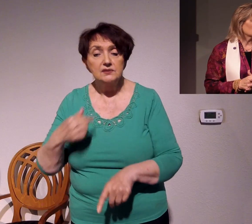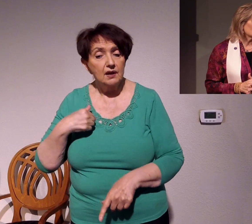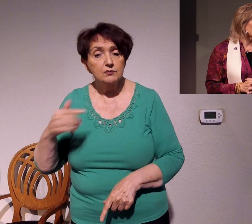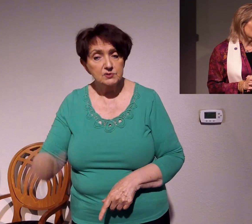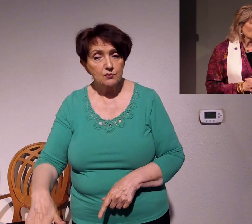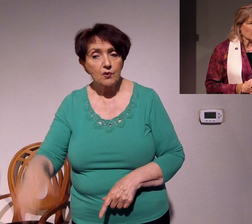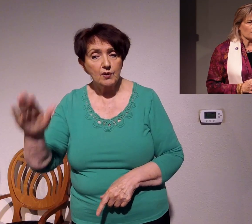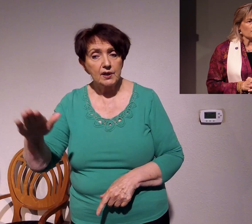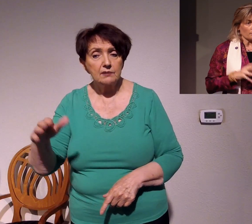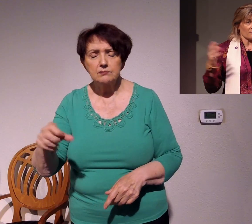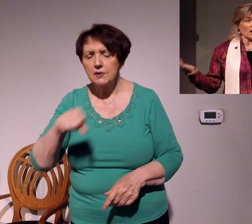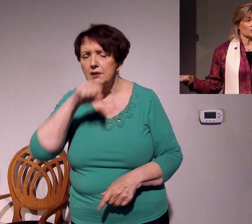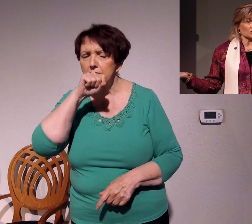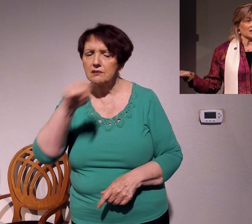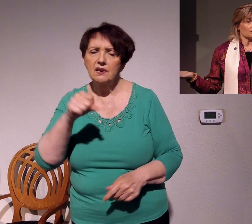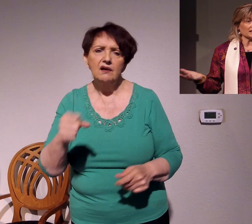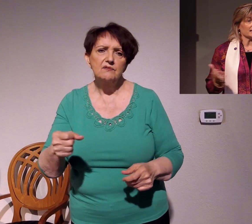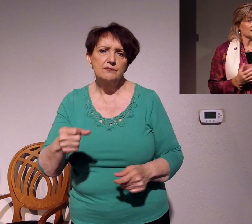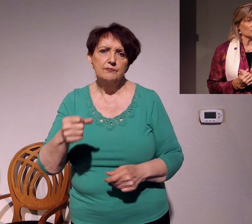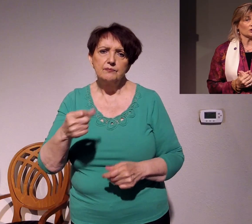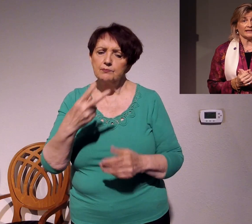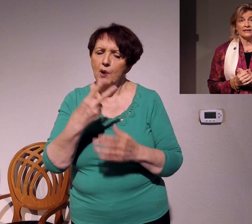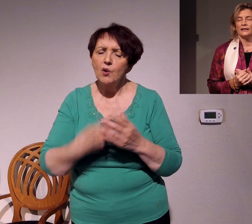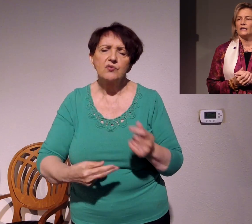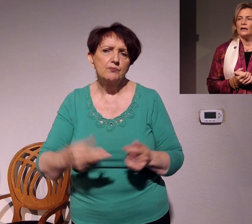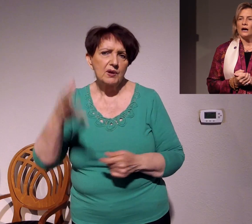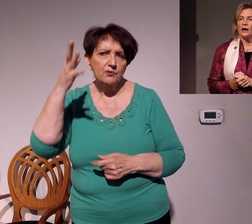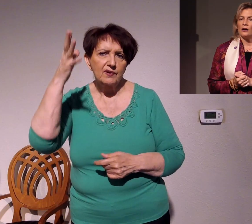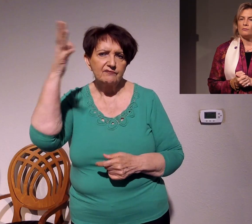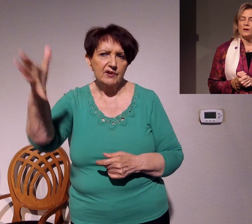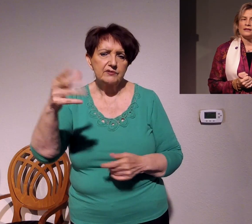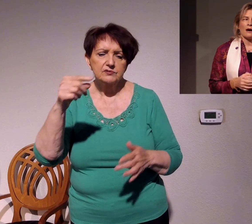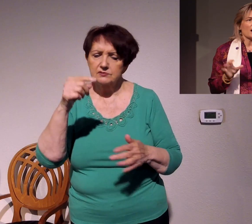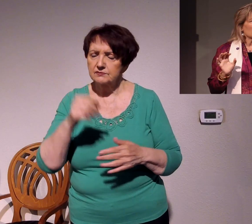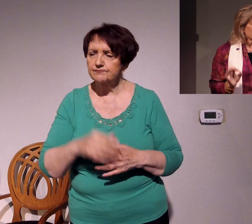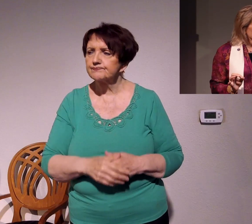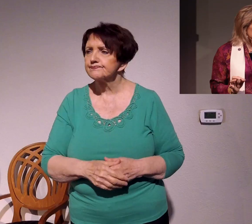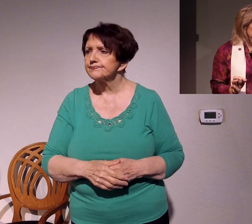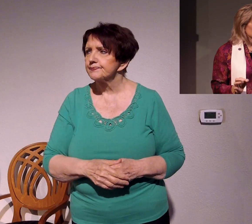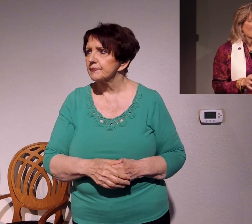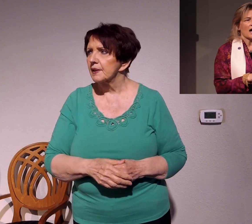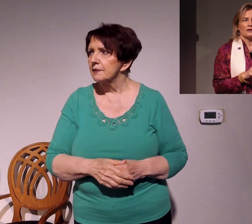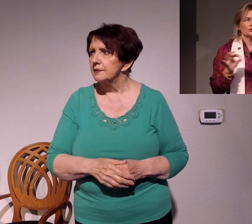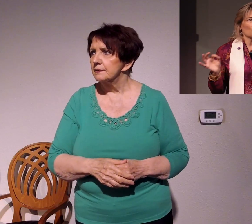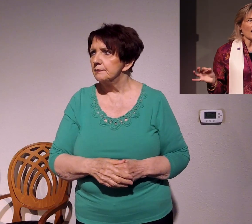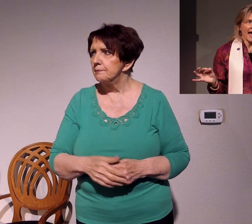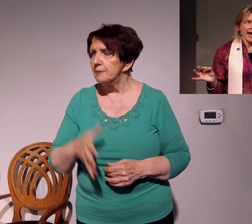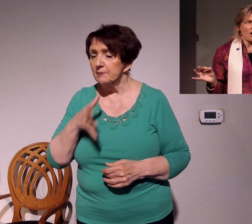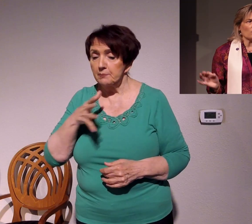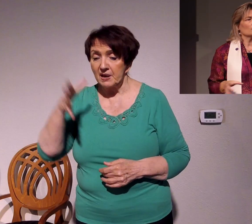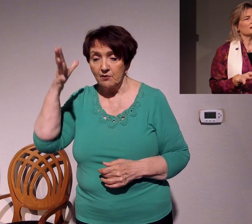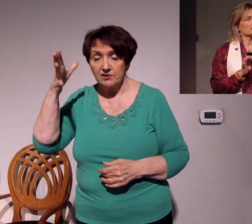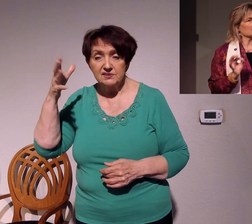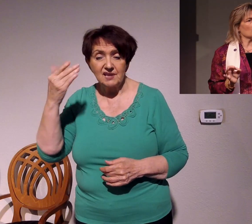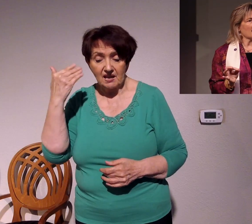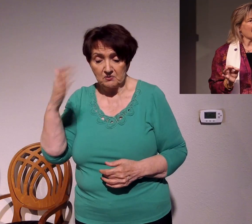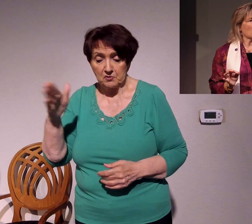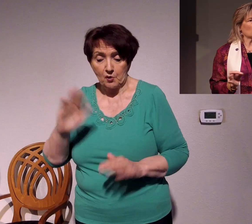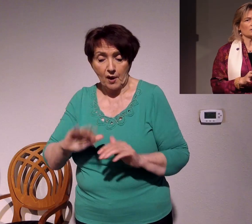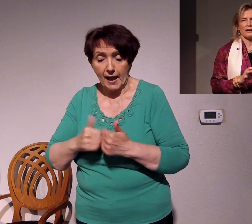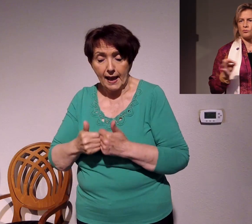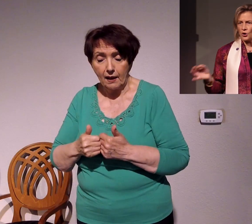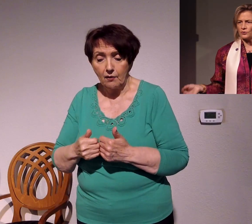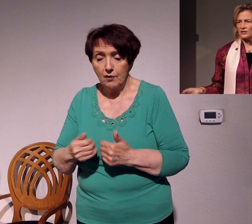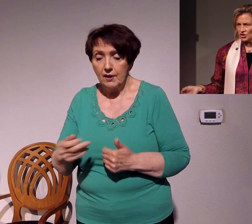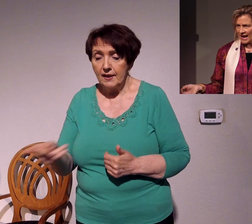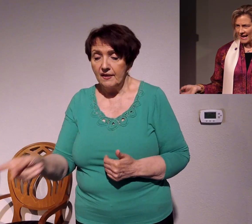I love both my grandfathers deeply and dearly. Now my parents, I don't know how, but